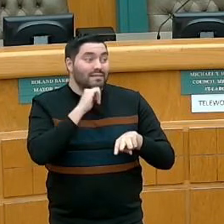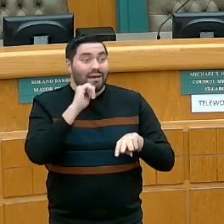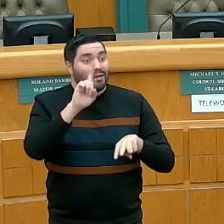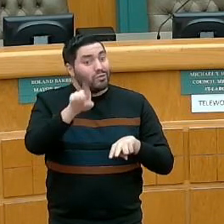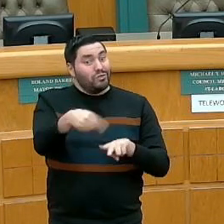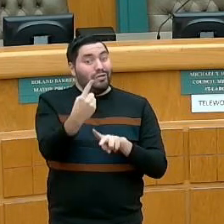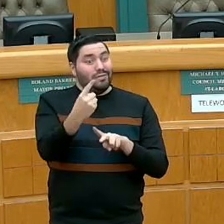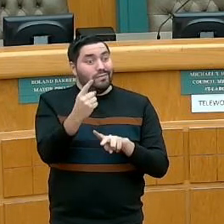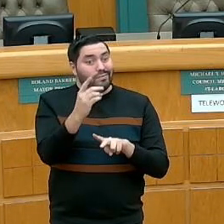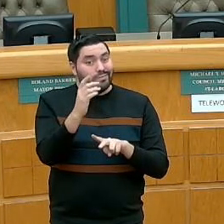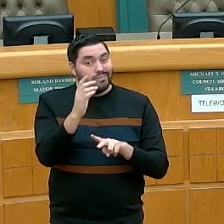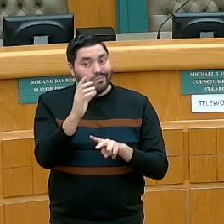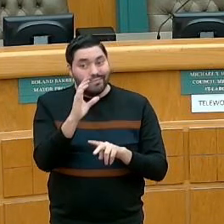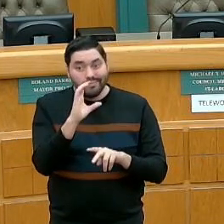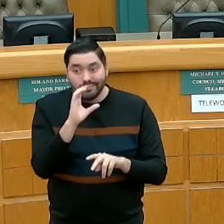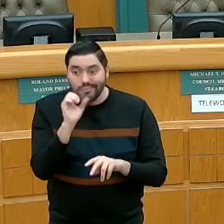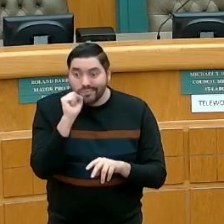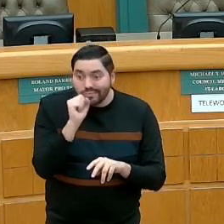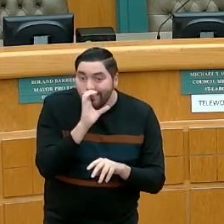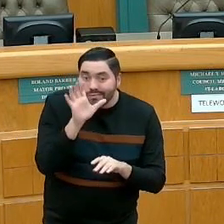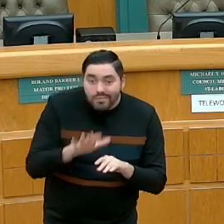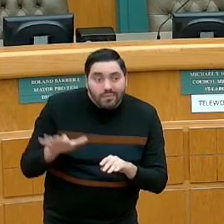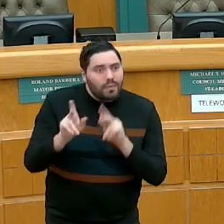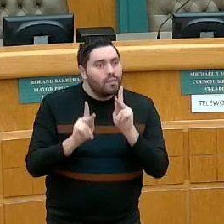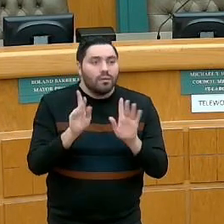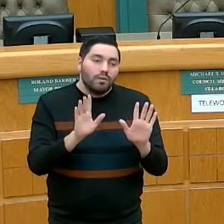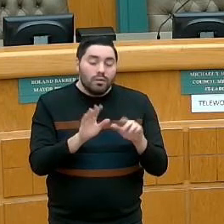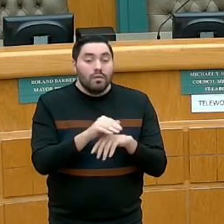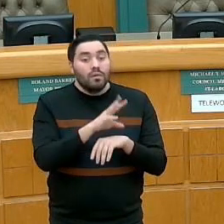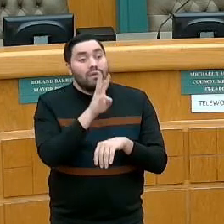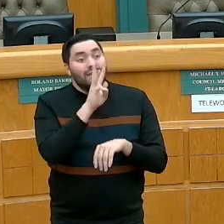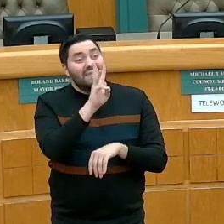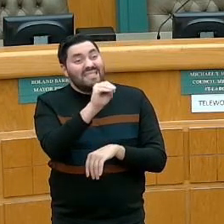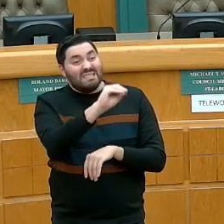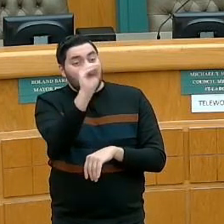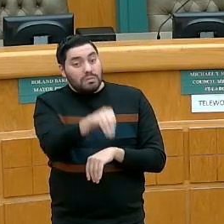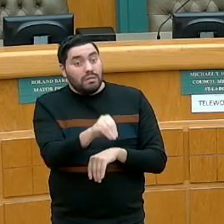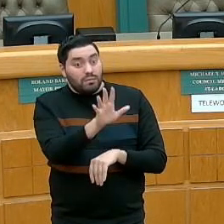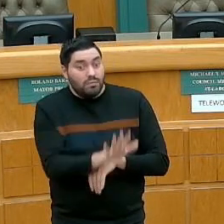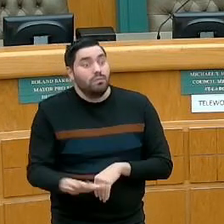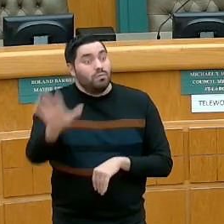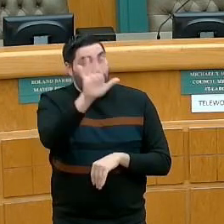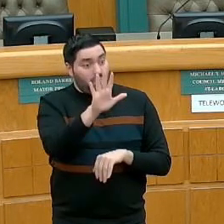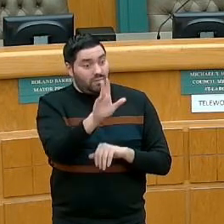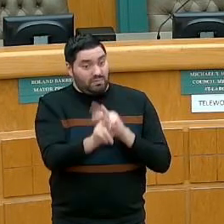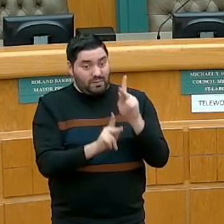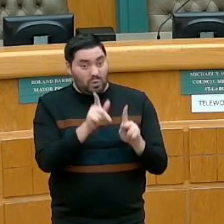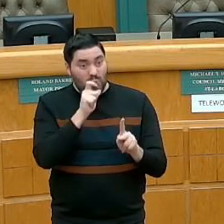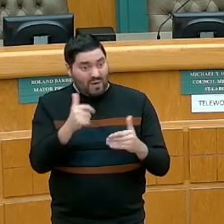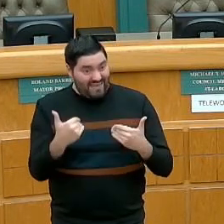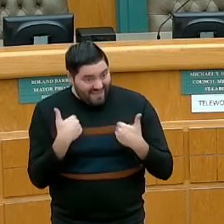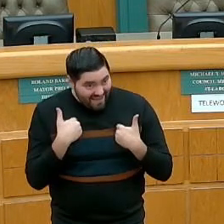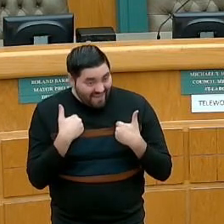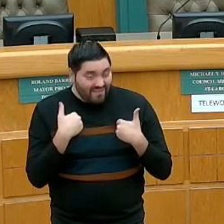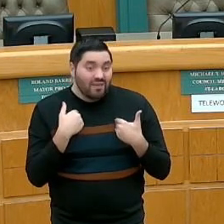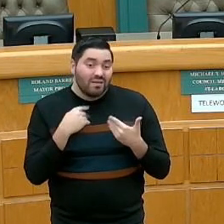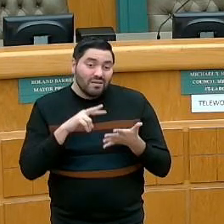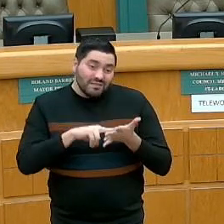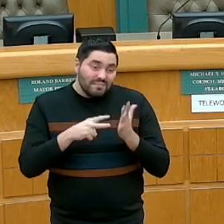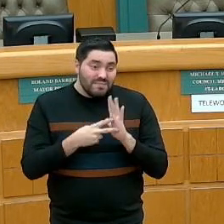person situation. In fact, 60% of all the cases confirmed today are for somebody that